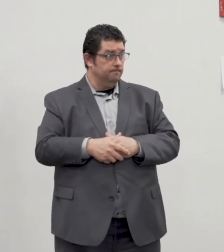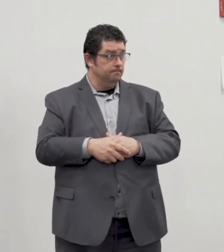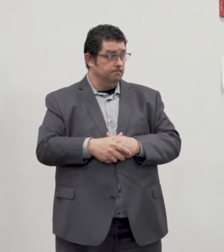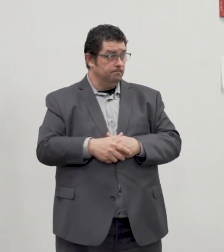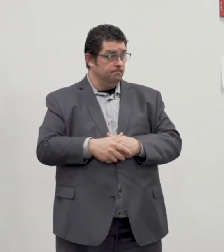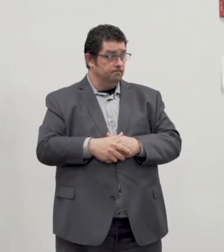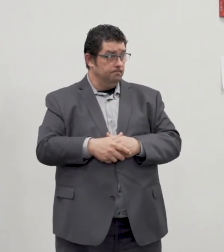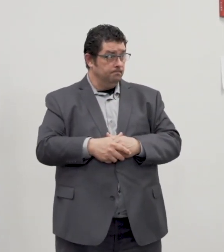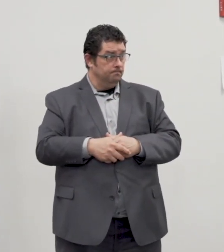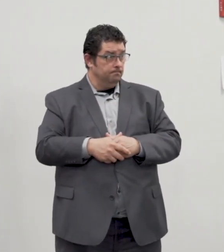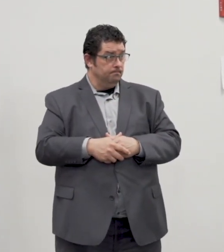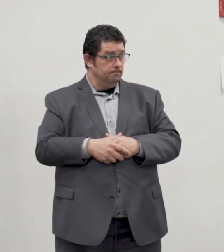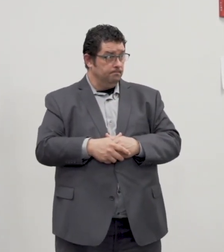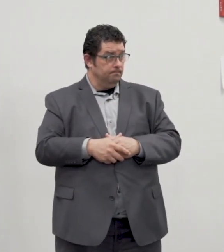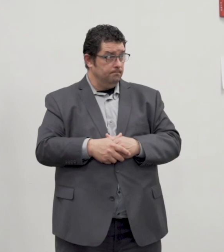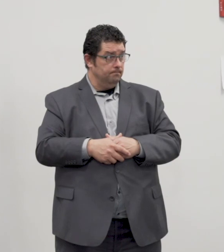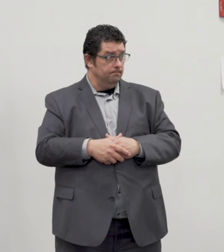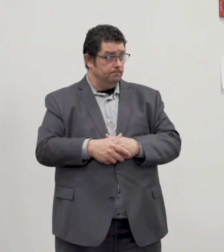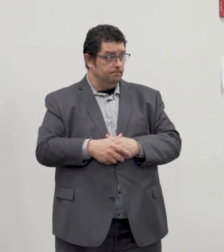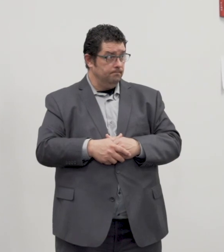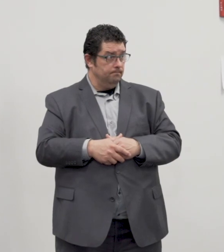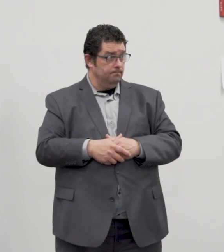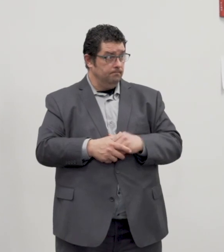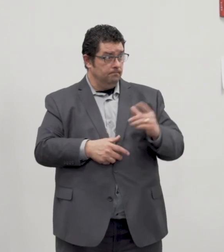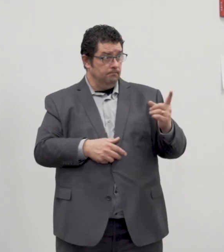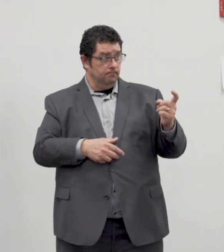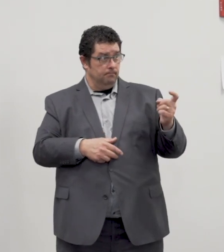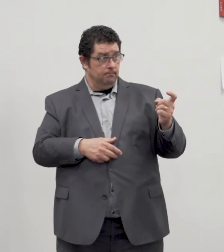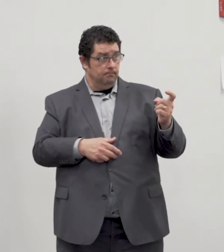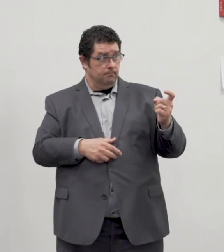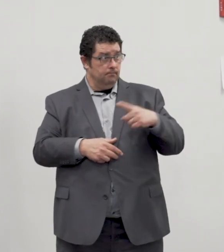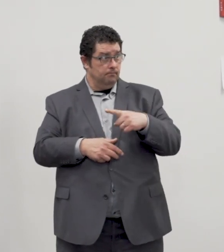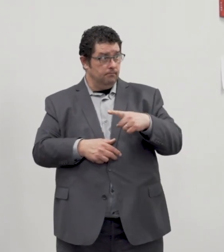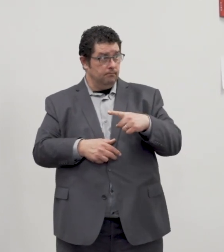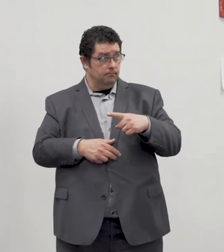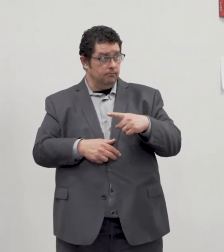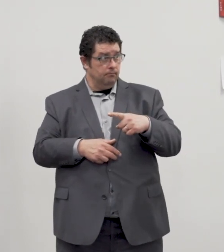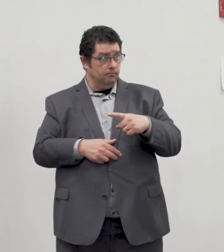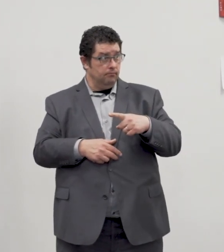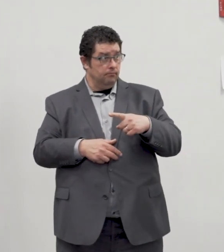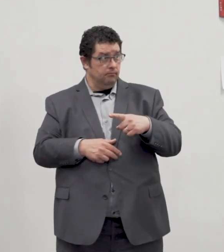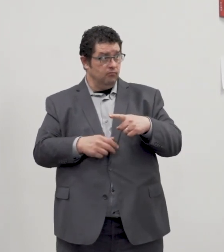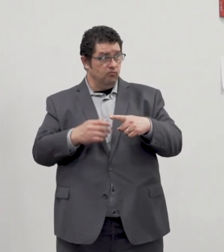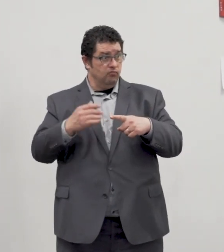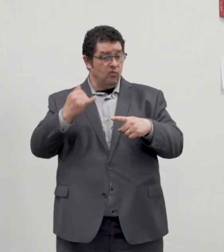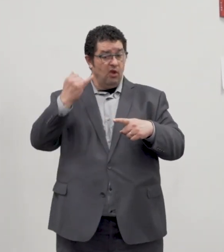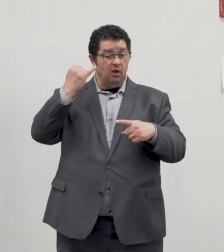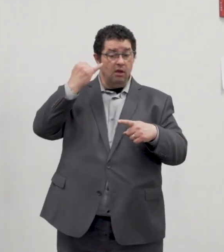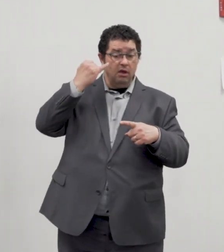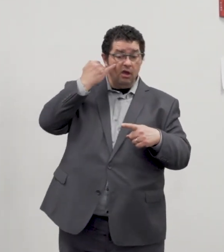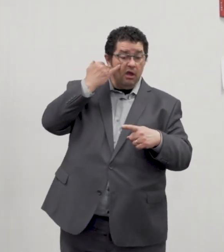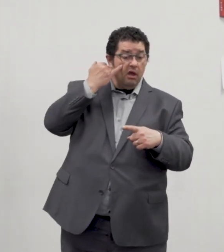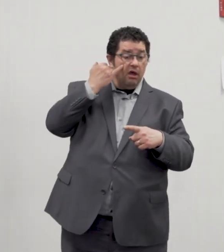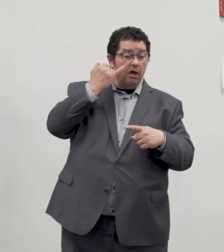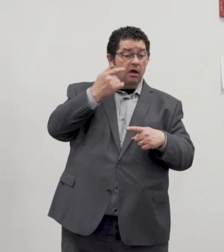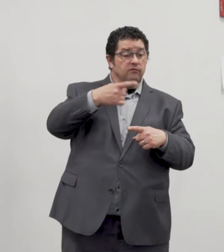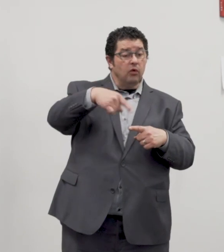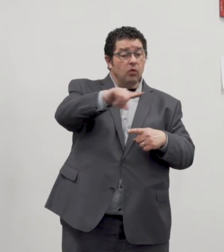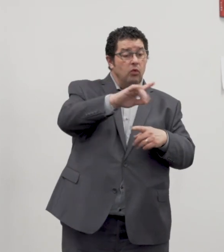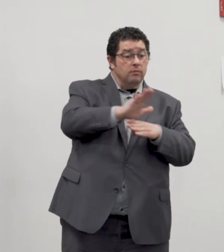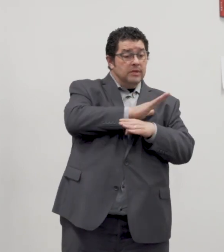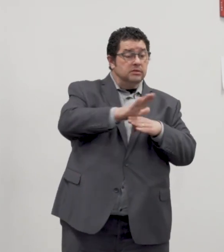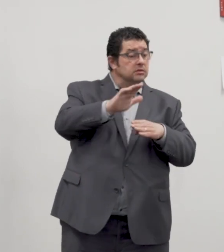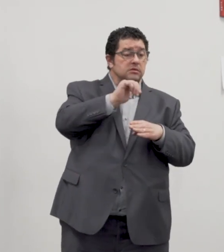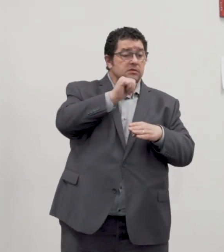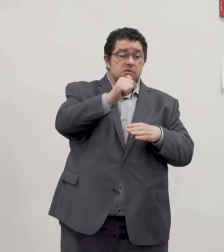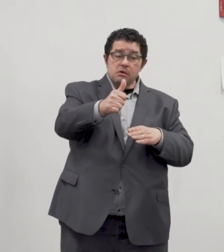And if your industry does not get open May 18th, will you give a week's notice before? Yes, we will always try and give people